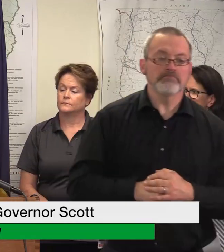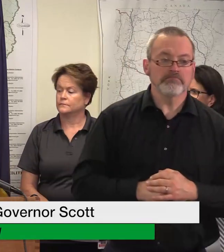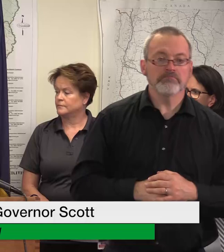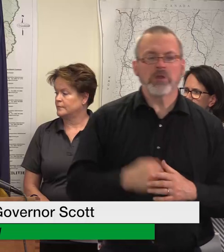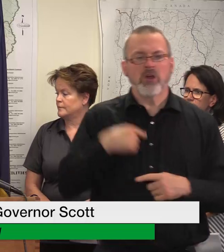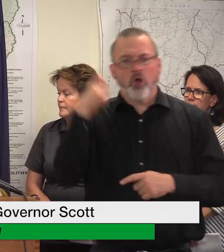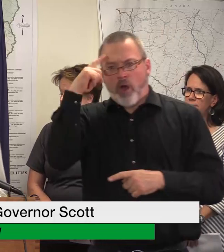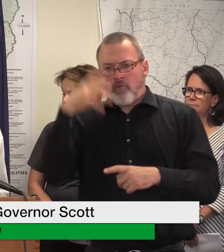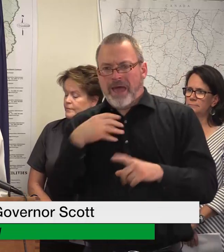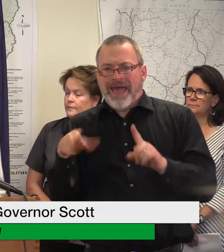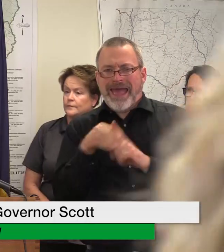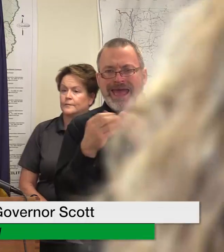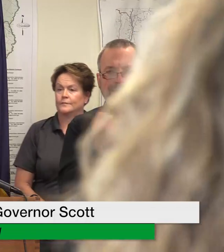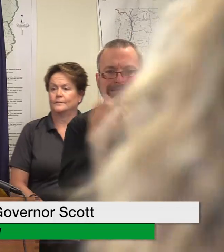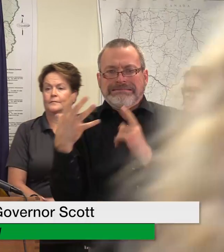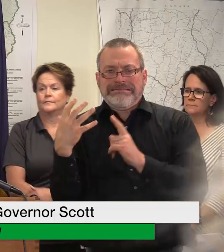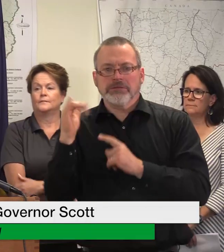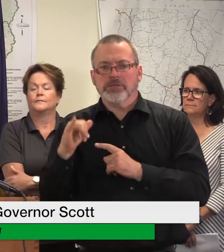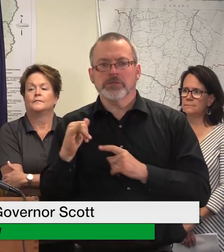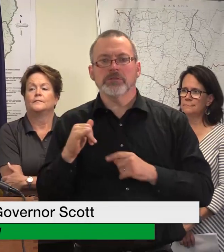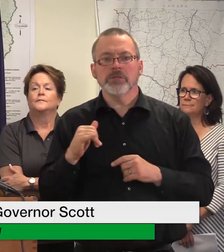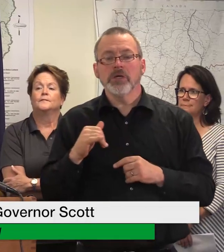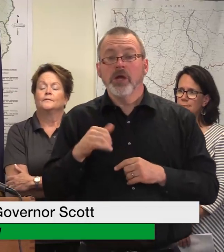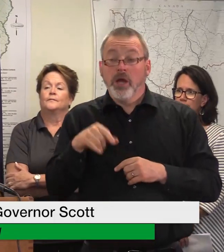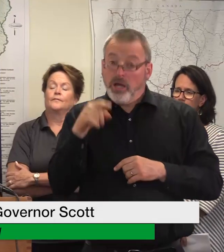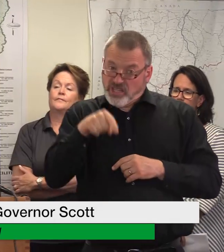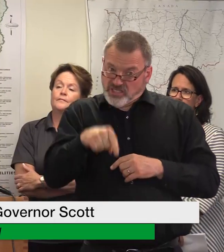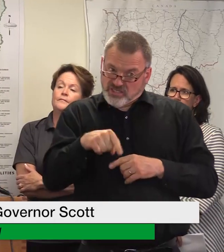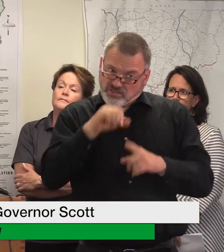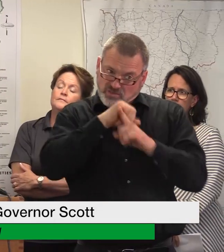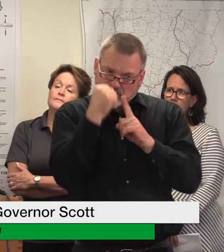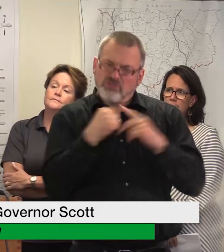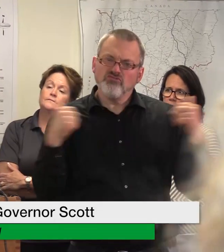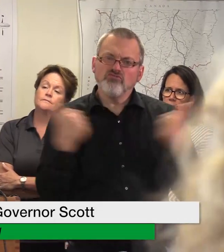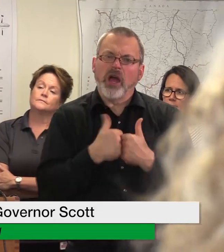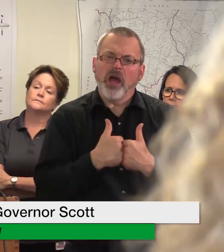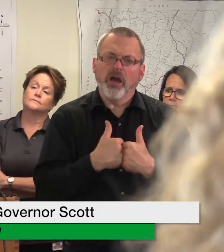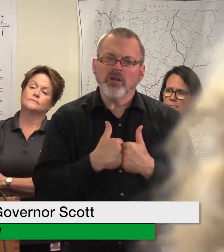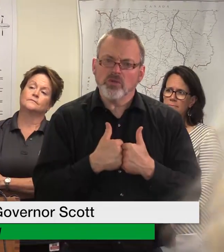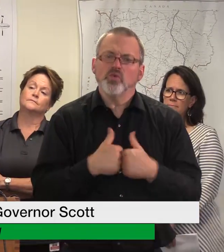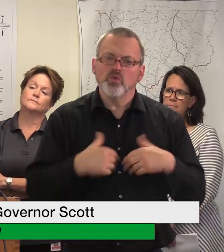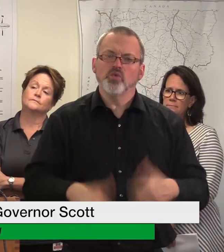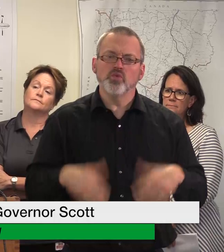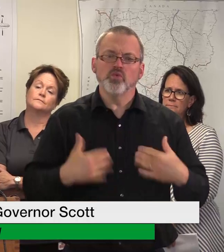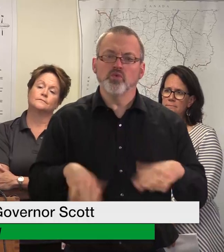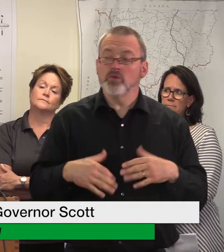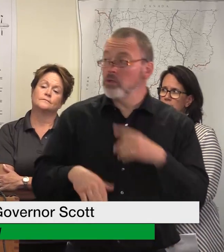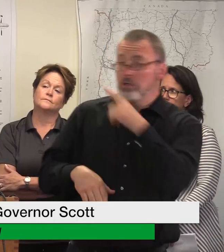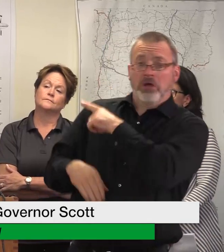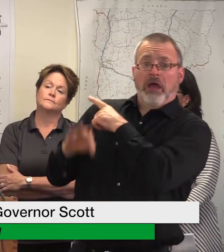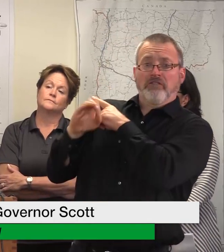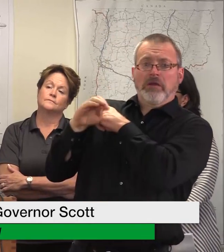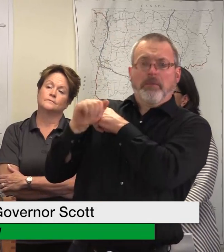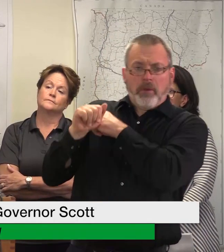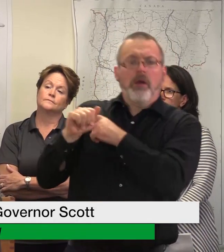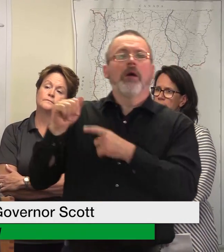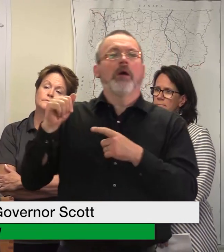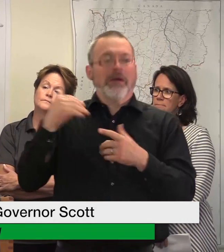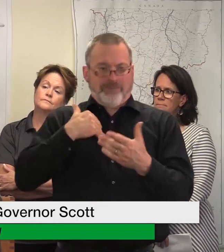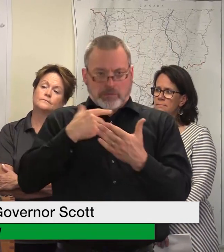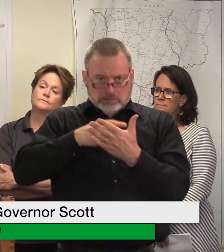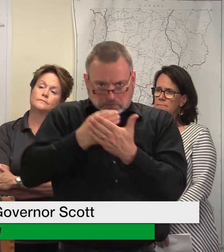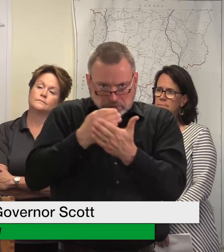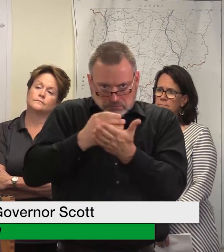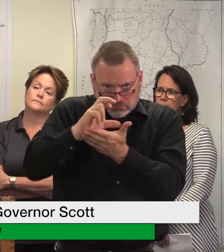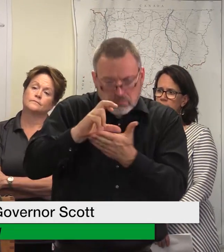If I could add to the challenge that we have in that situation, FEMA does have a program where they